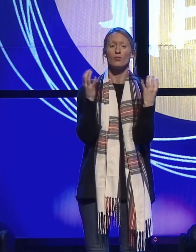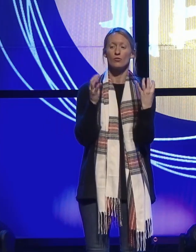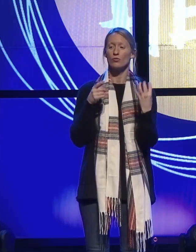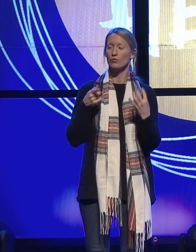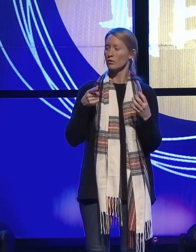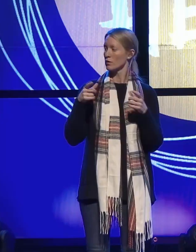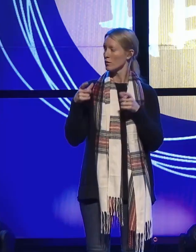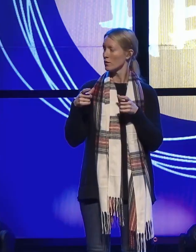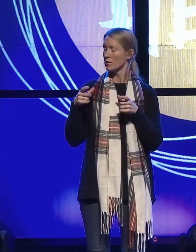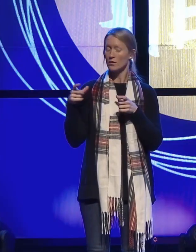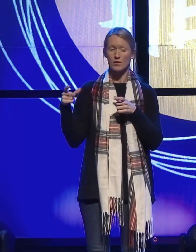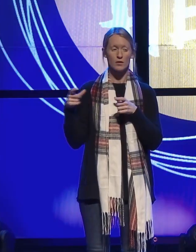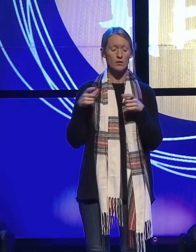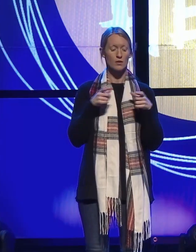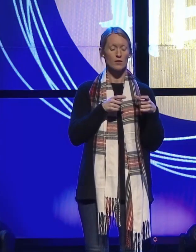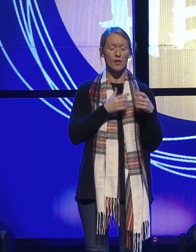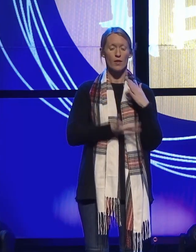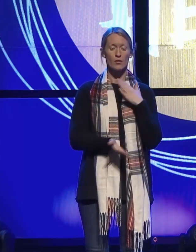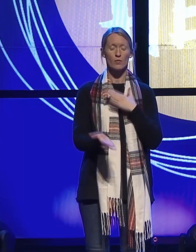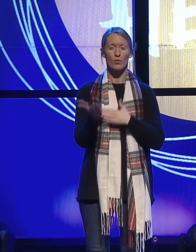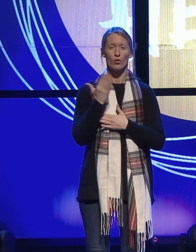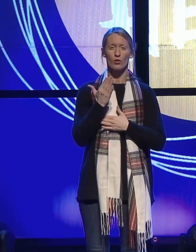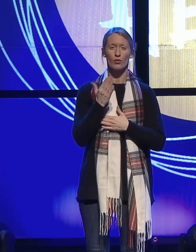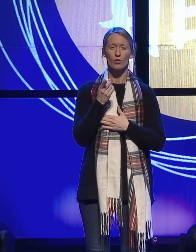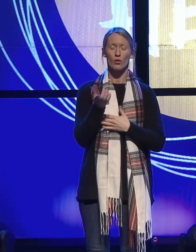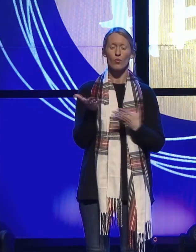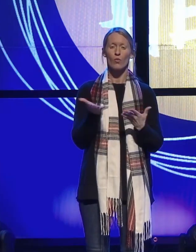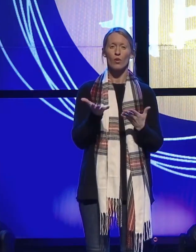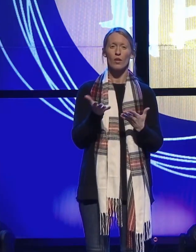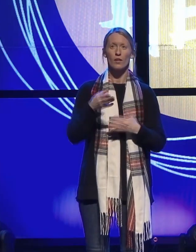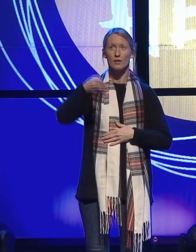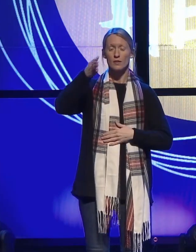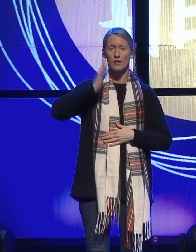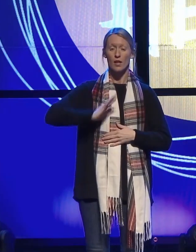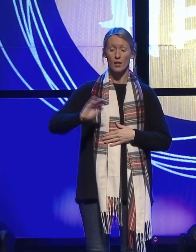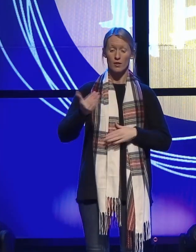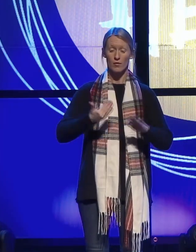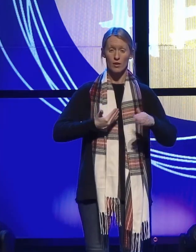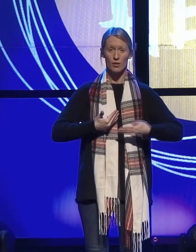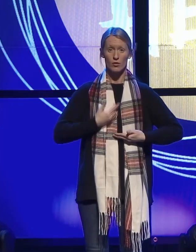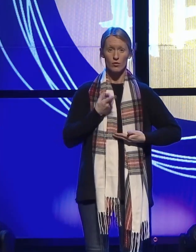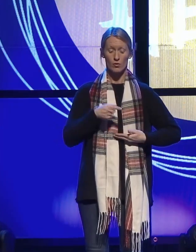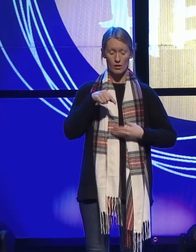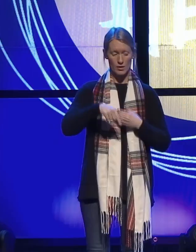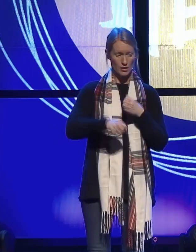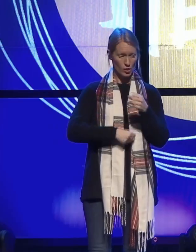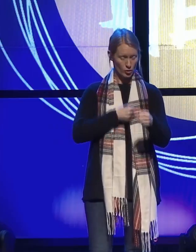here this morning. And just consider, what is it that God's inviting me into this year?